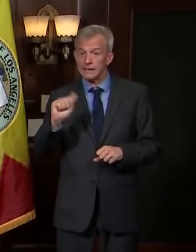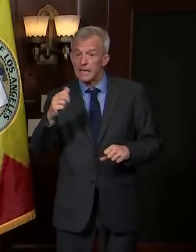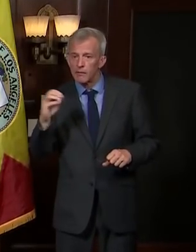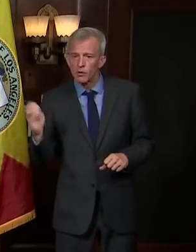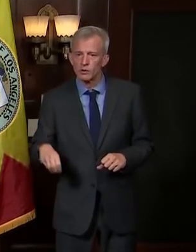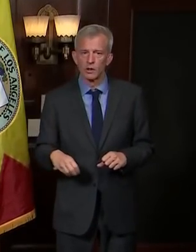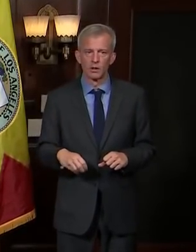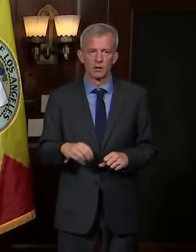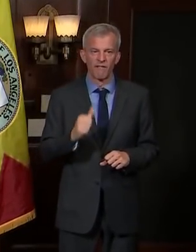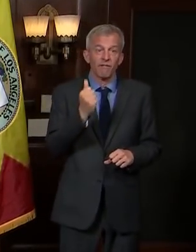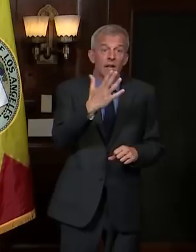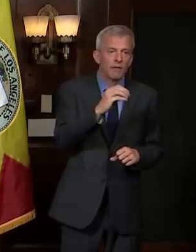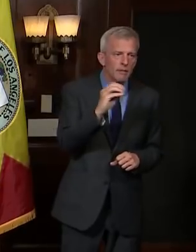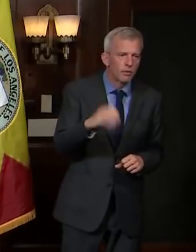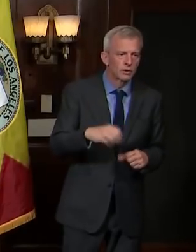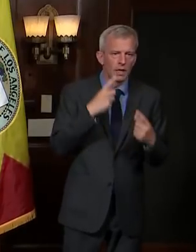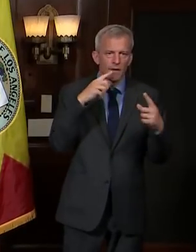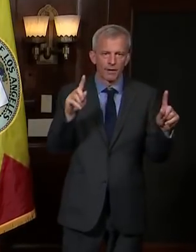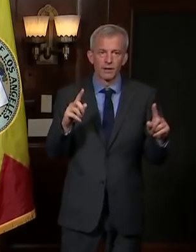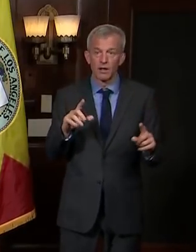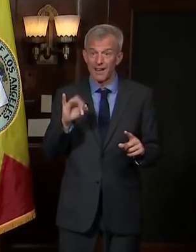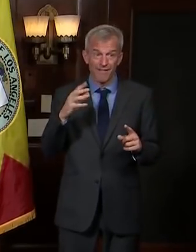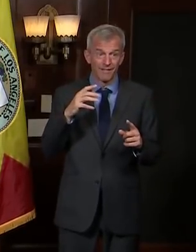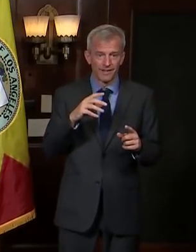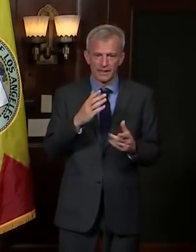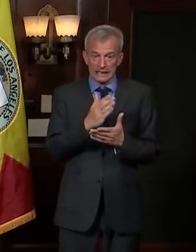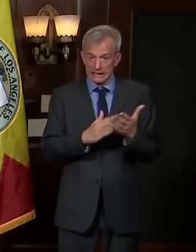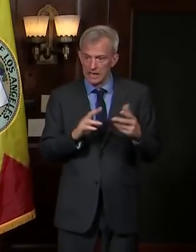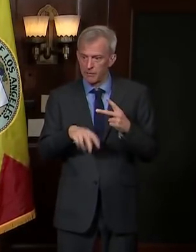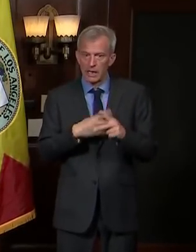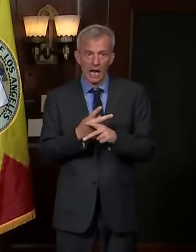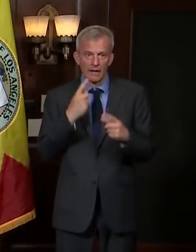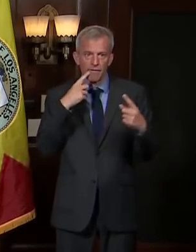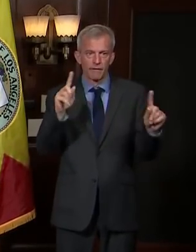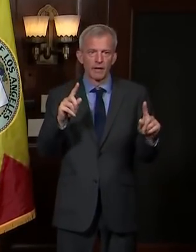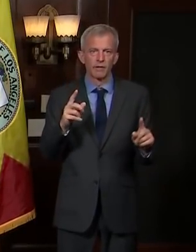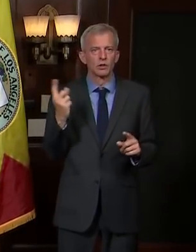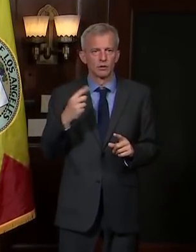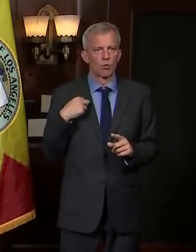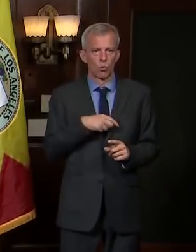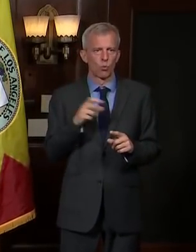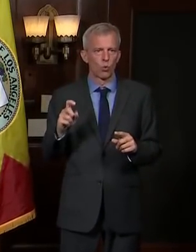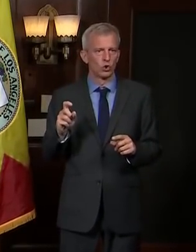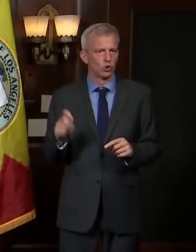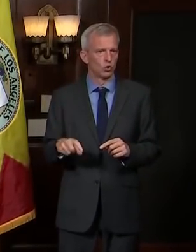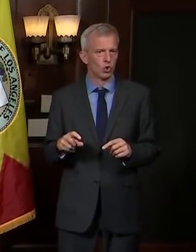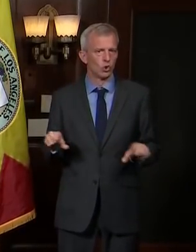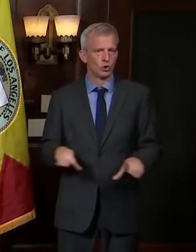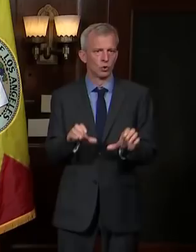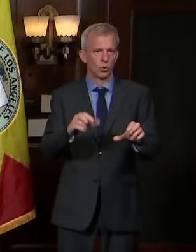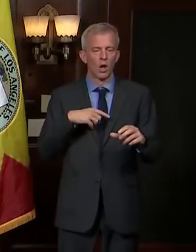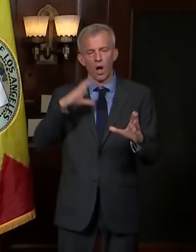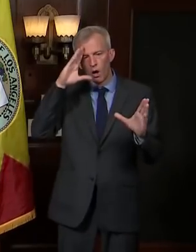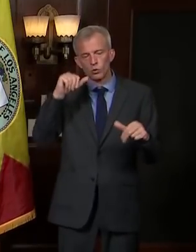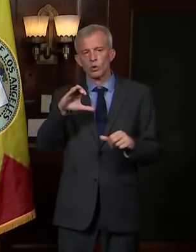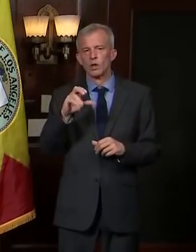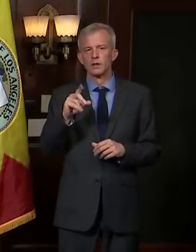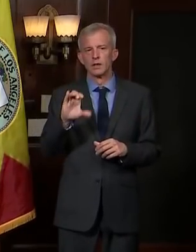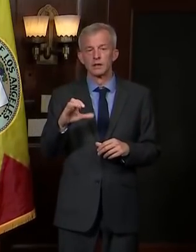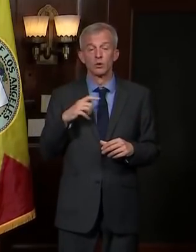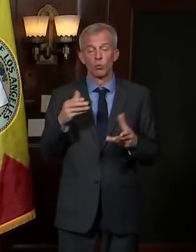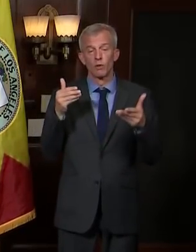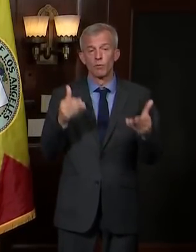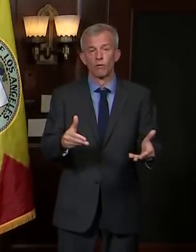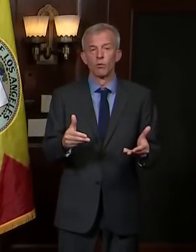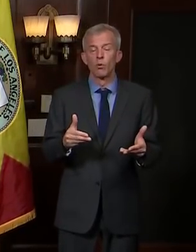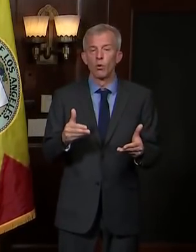something we should do. So I would hope that the CDC will move forward with that. I was looking at other governments this week